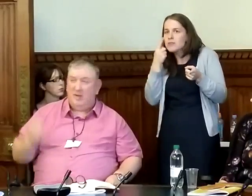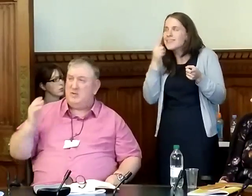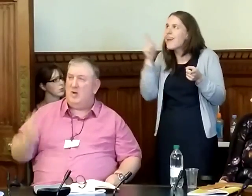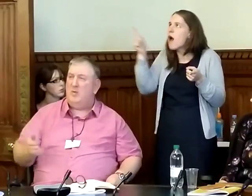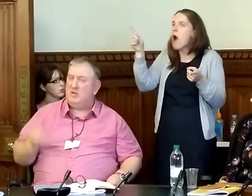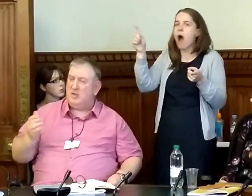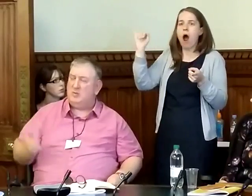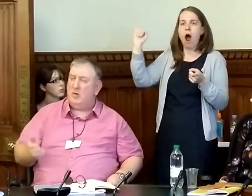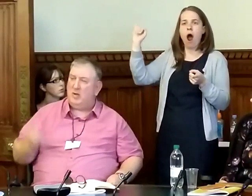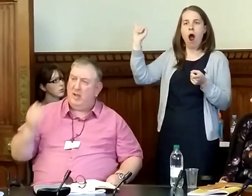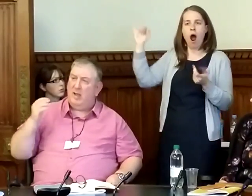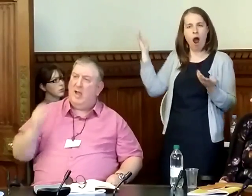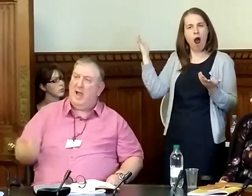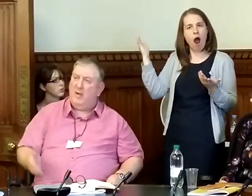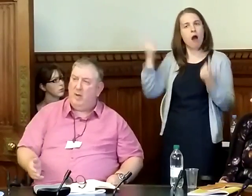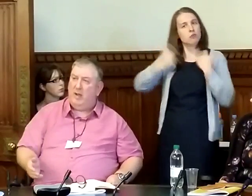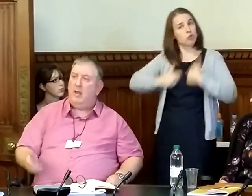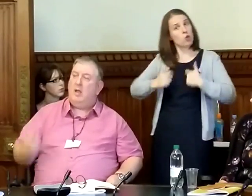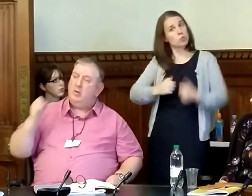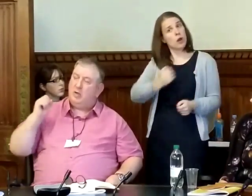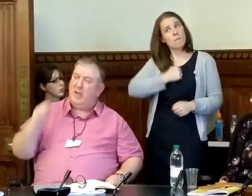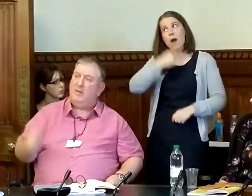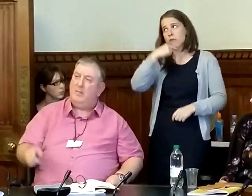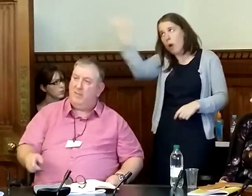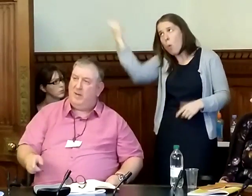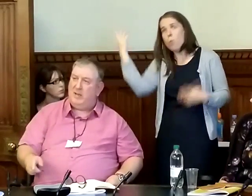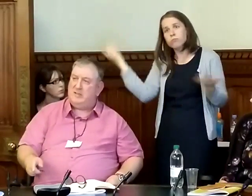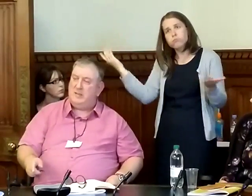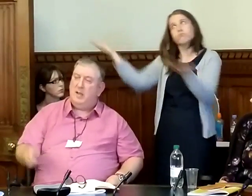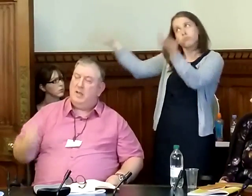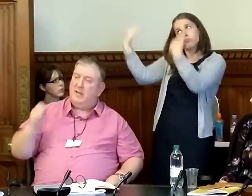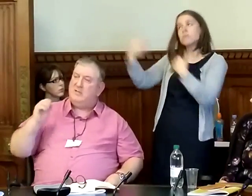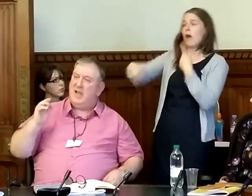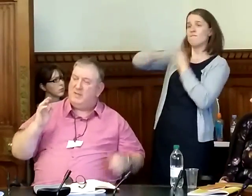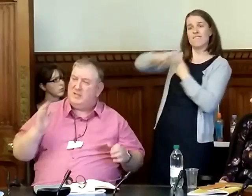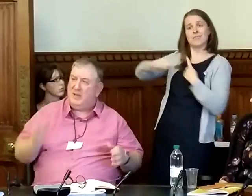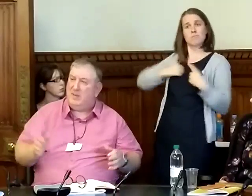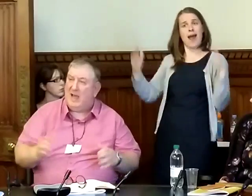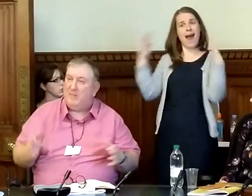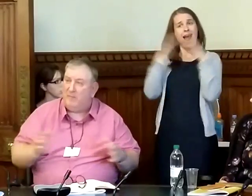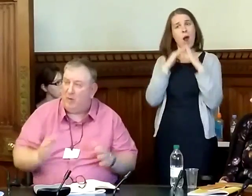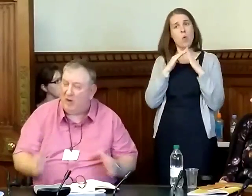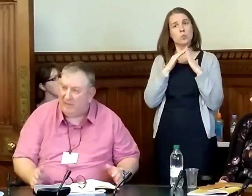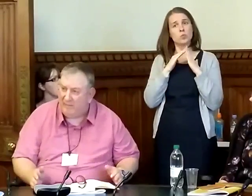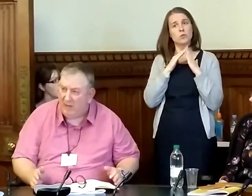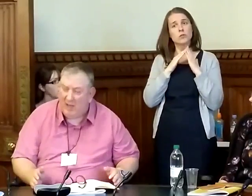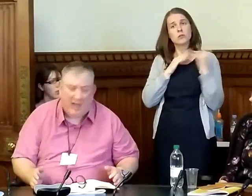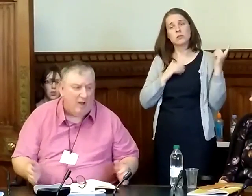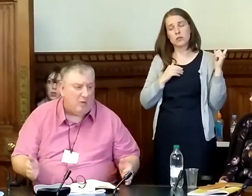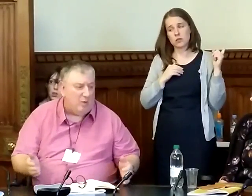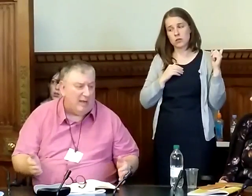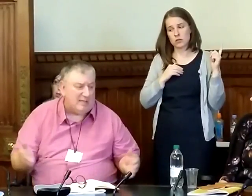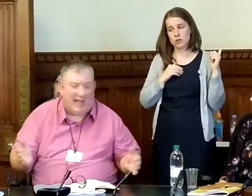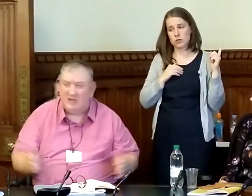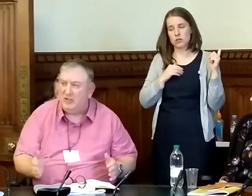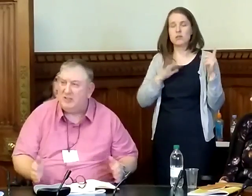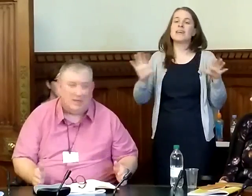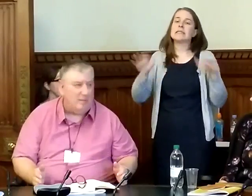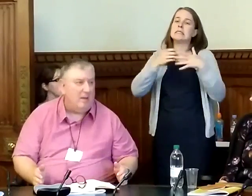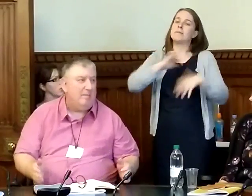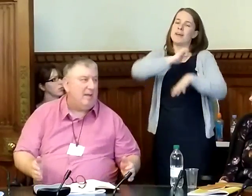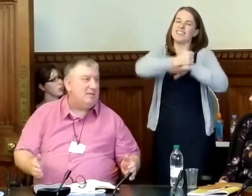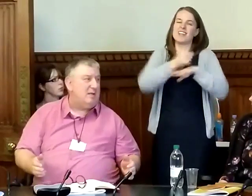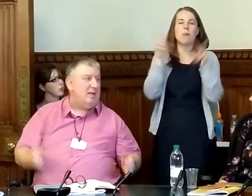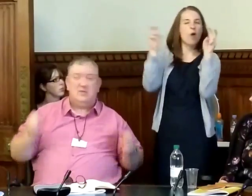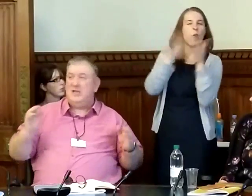to their budgets. And I've told my social worker outright, you're coming to my place, they've set up a team in Lambeth where I live, and I call it, it's the